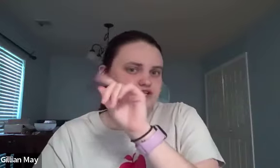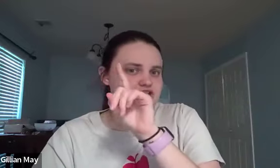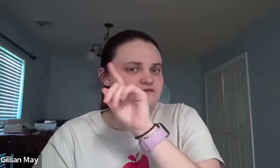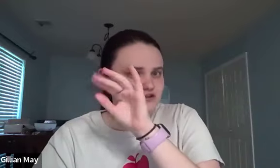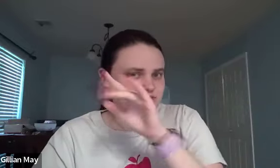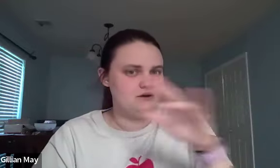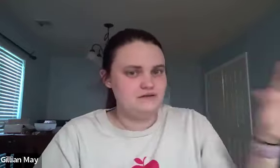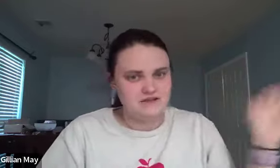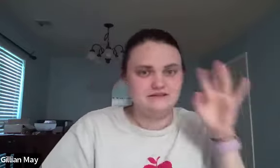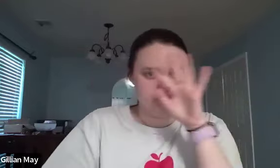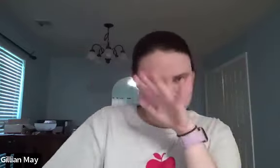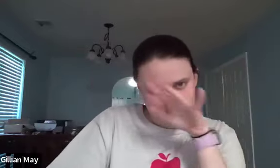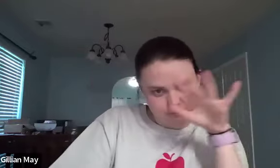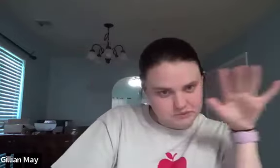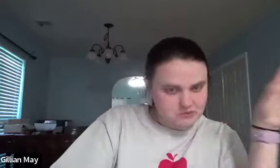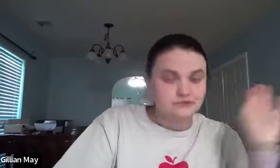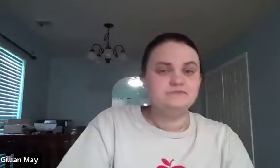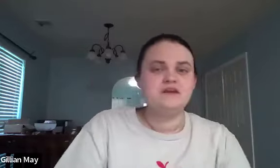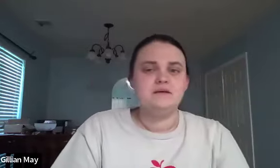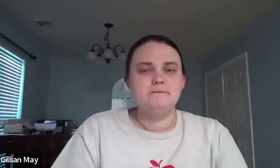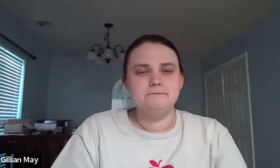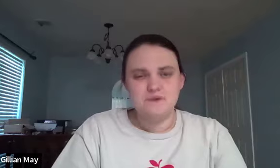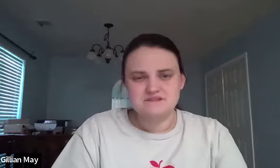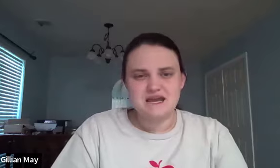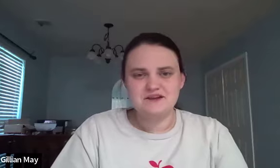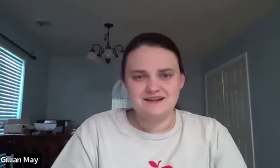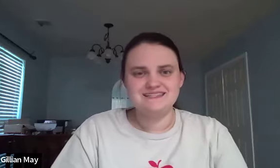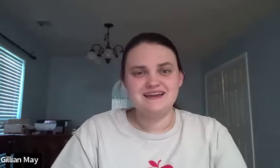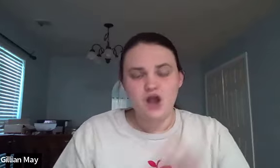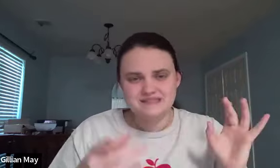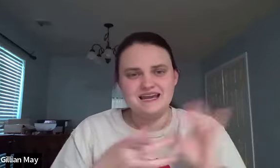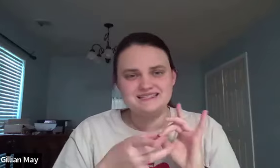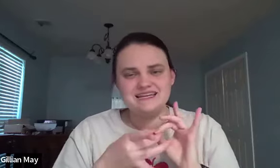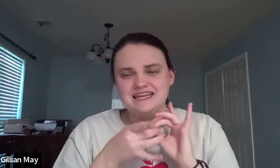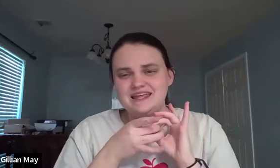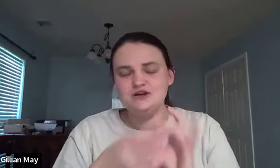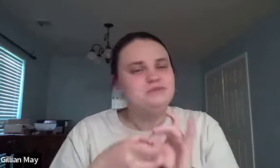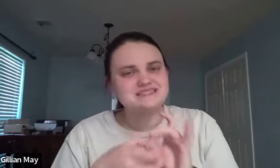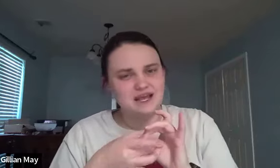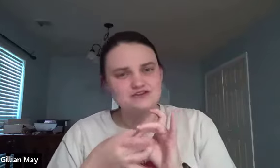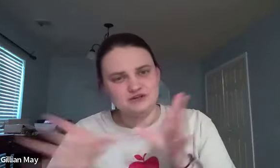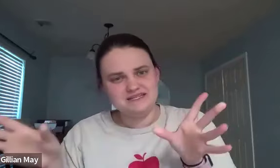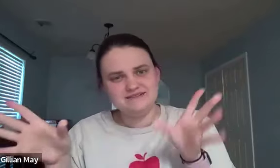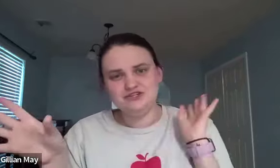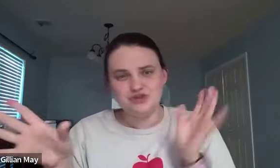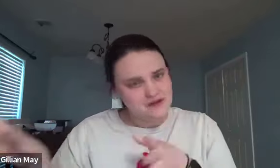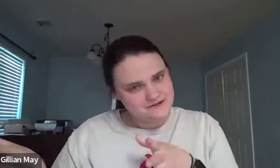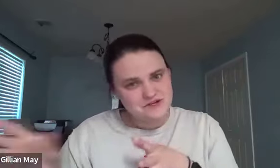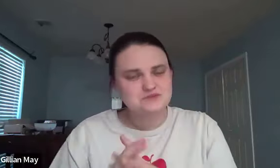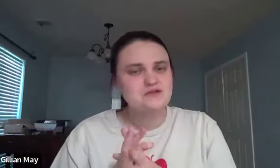just finger spell and then do boo boo boo boo. Most of the time in context, it'll piece together so easily you don't have to finger spell the